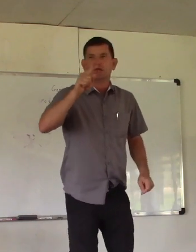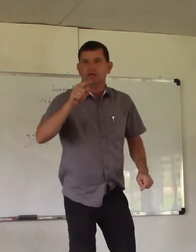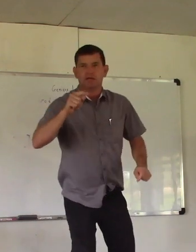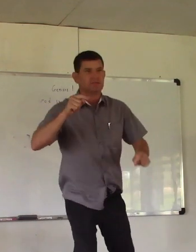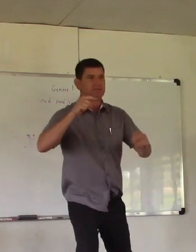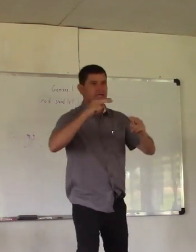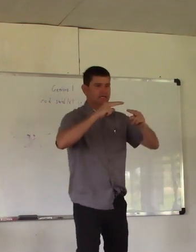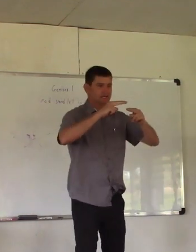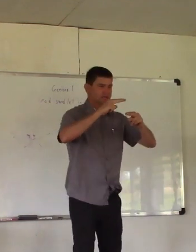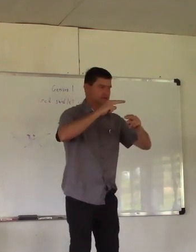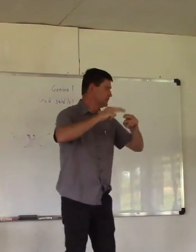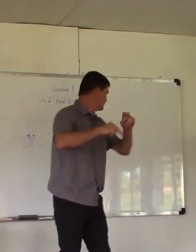the